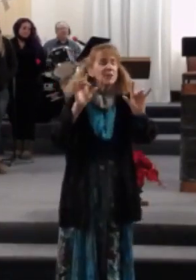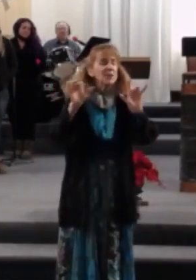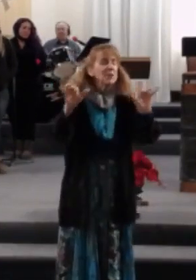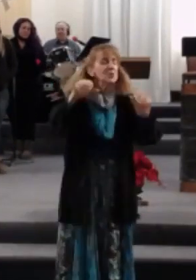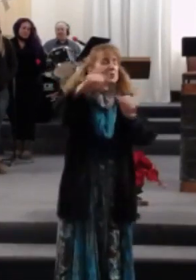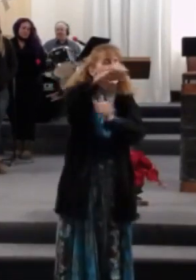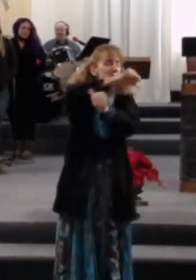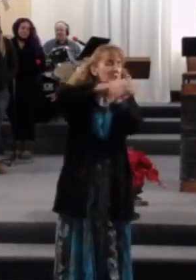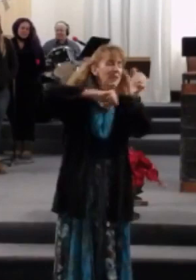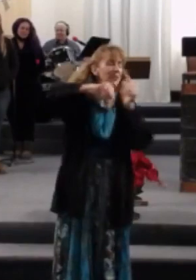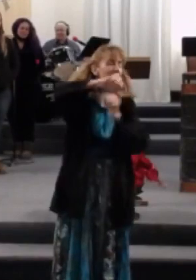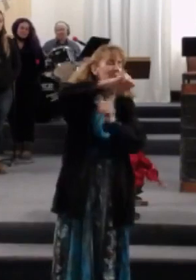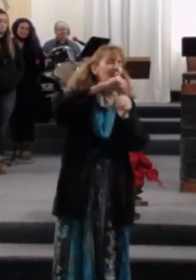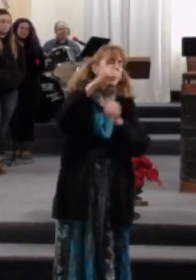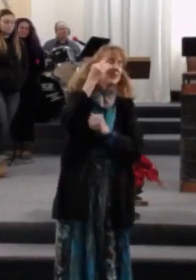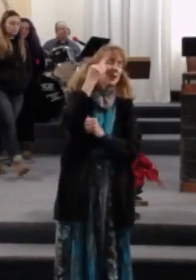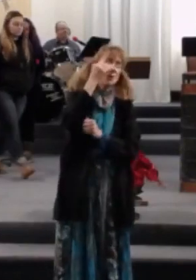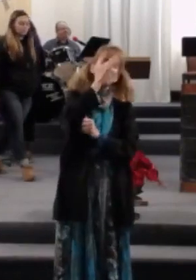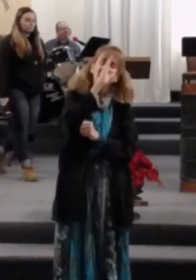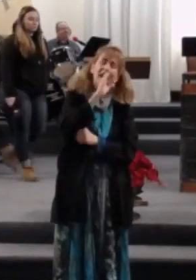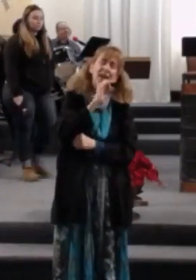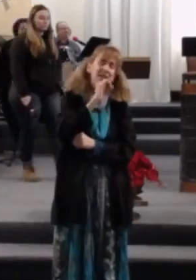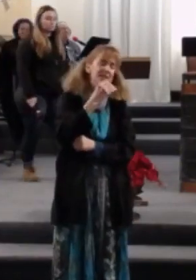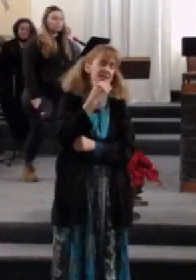Amen. Let's sing about that.